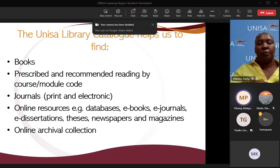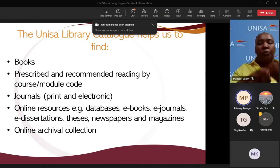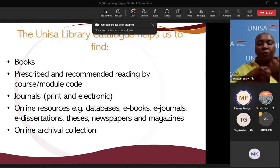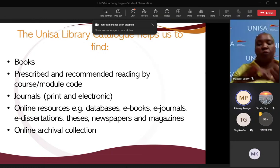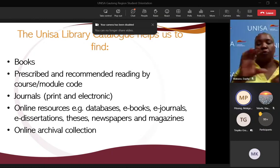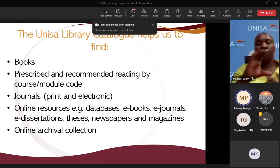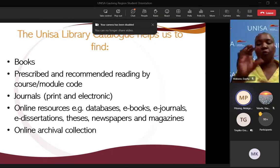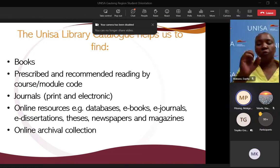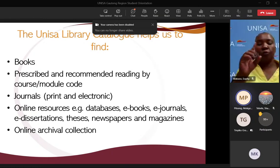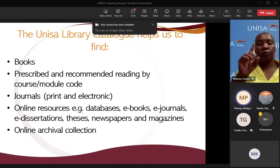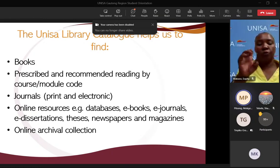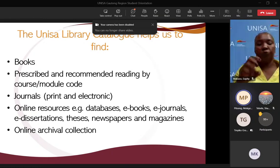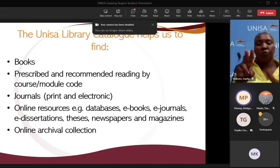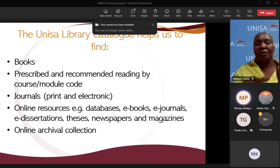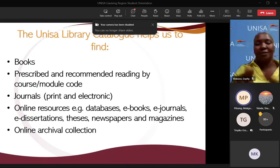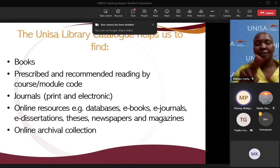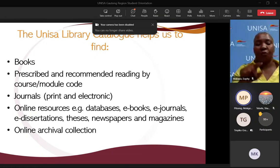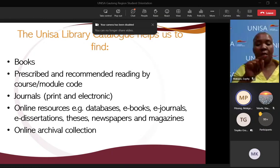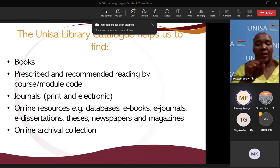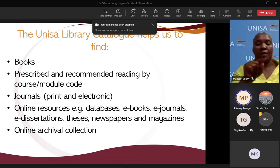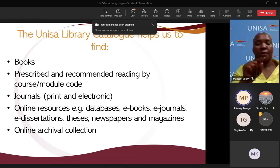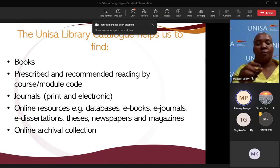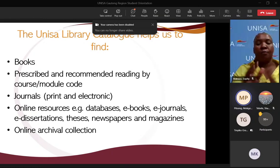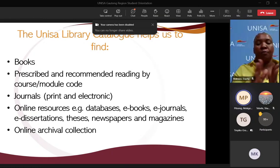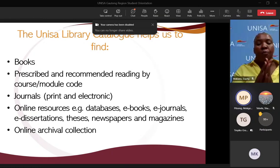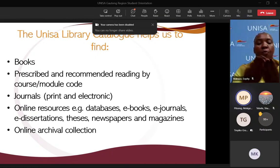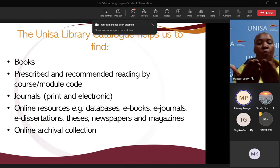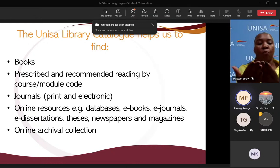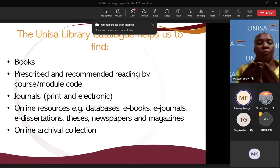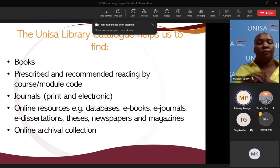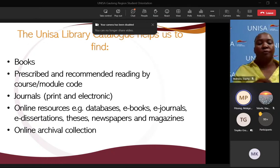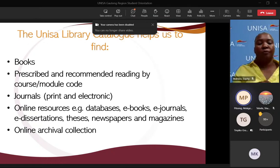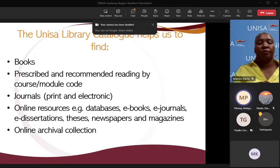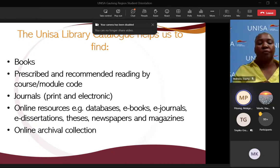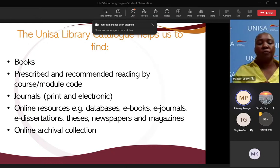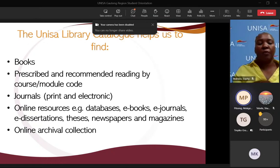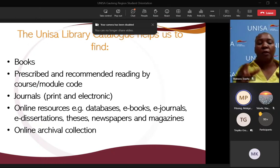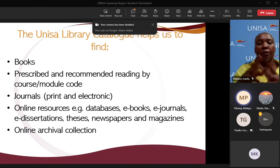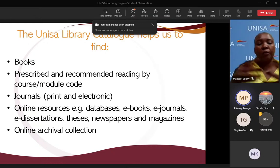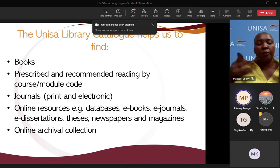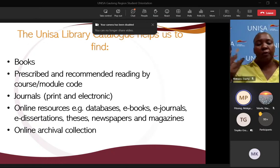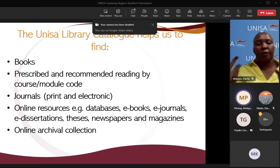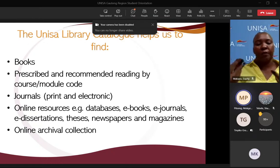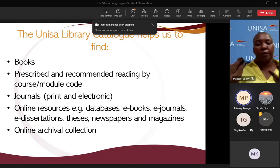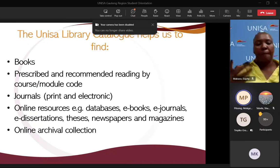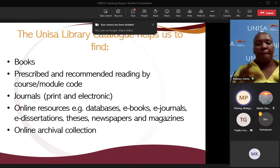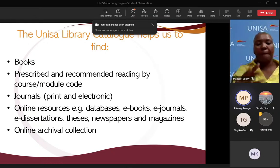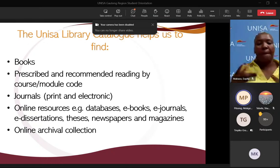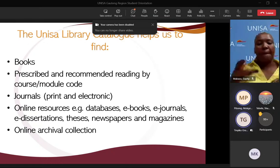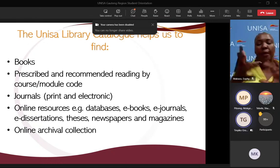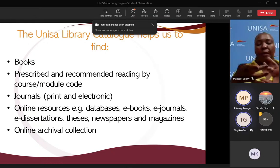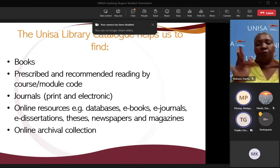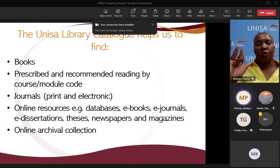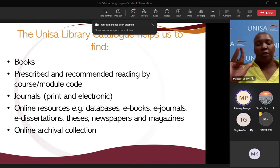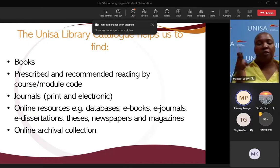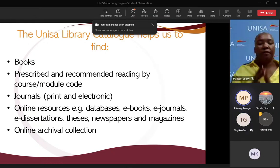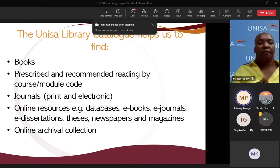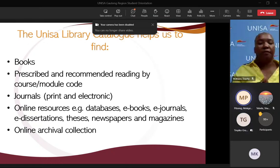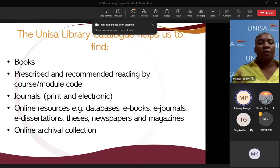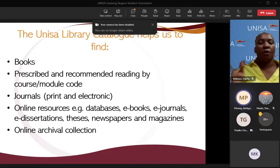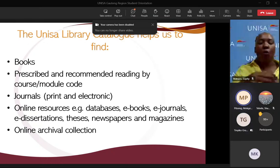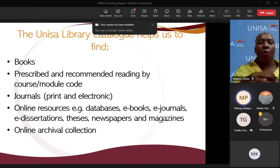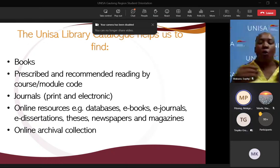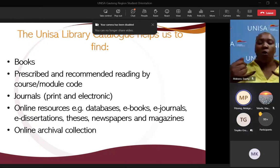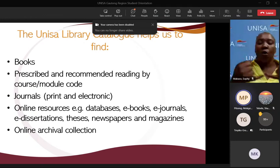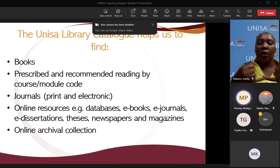to search for that book we are able to find the journals which are in print and in electronic you can also access